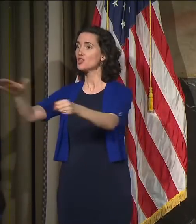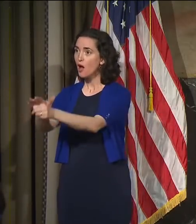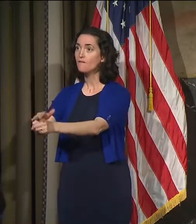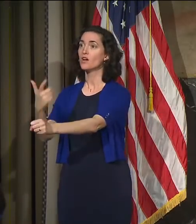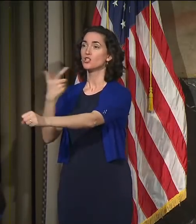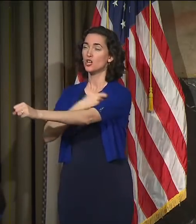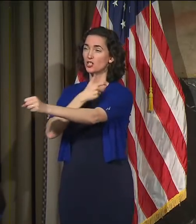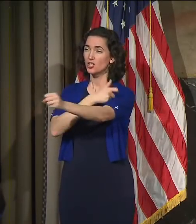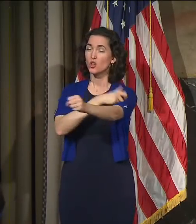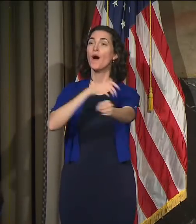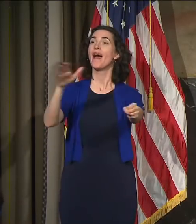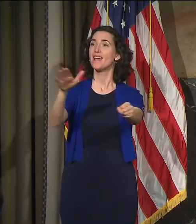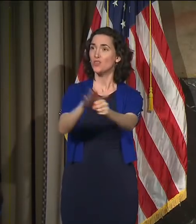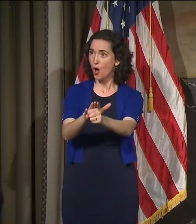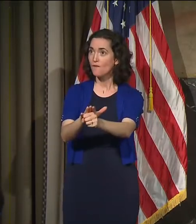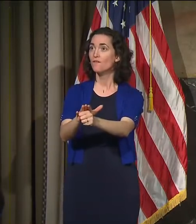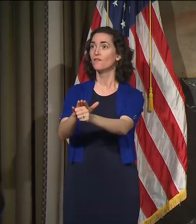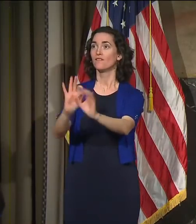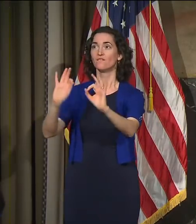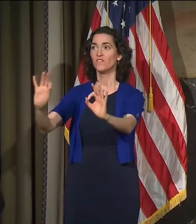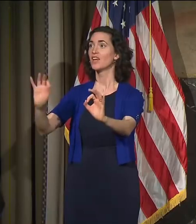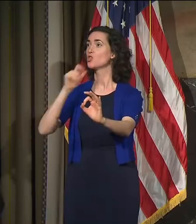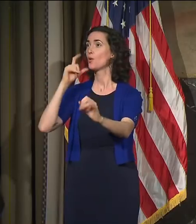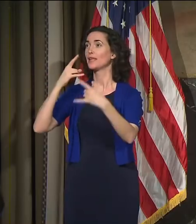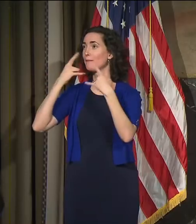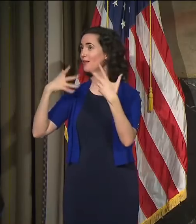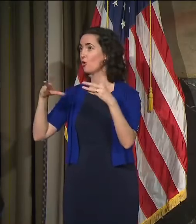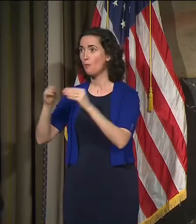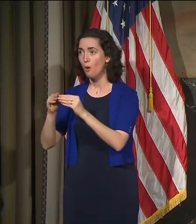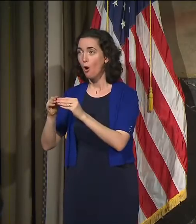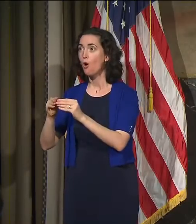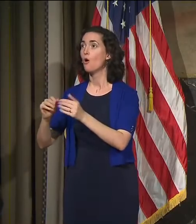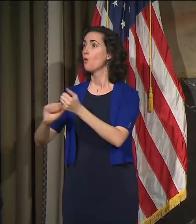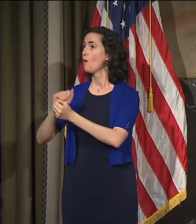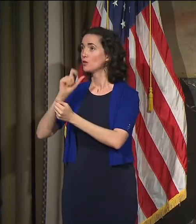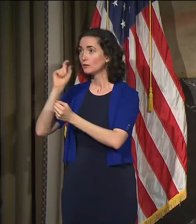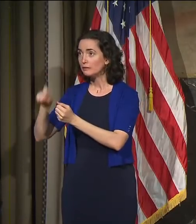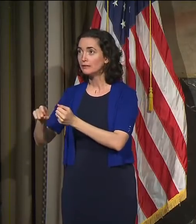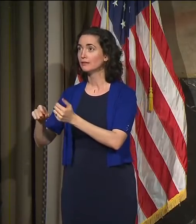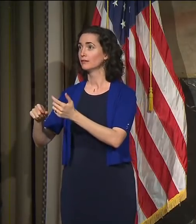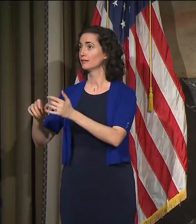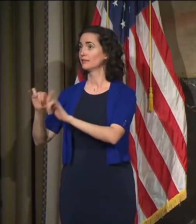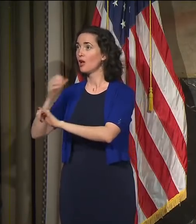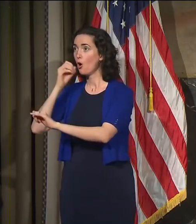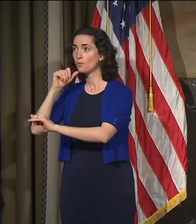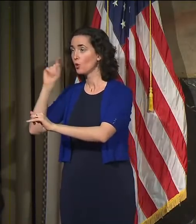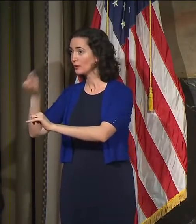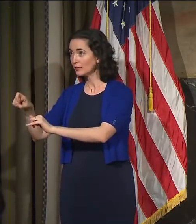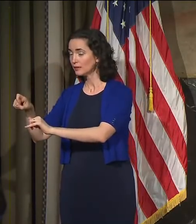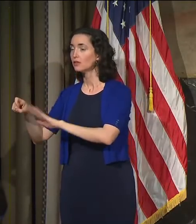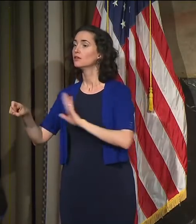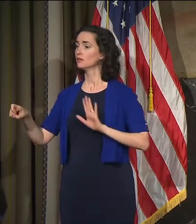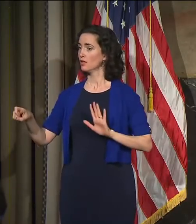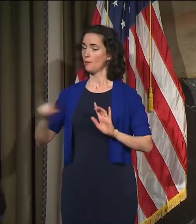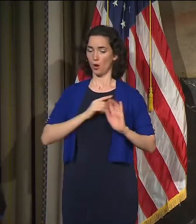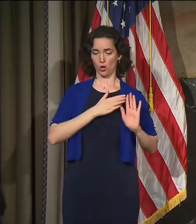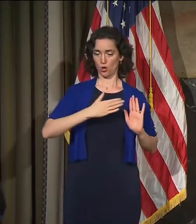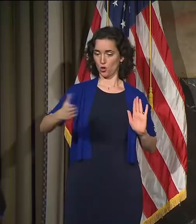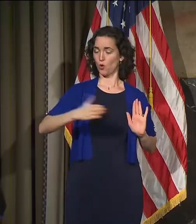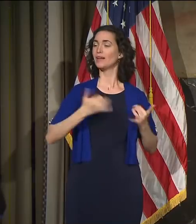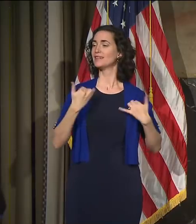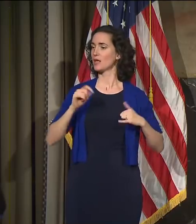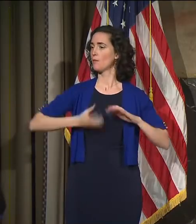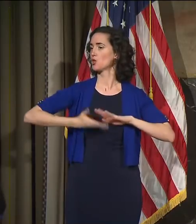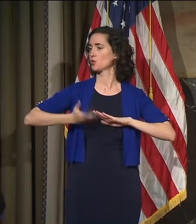put it behind us, it's wearing the mask, it's distancing, it's washing your hands, it's staying home when you're sick. And that's true. And for those people who